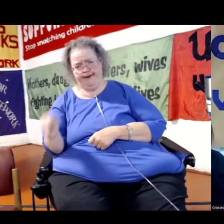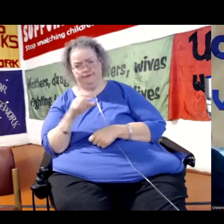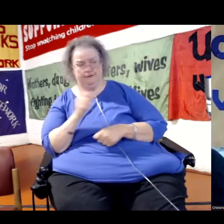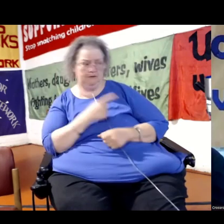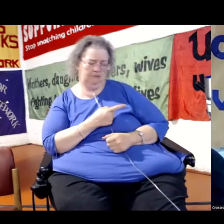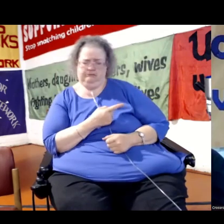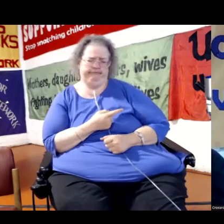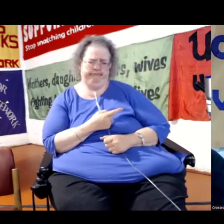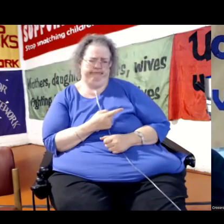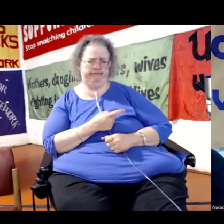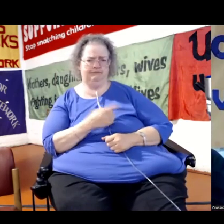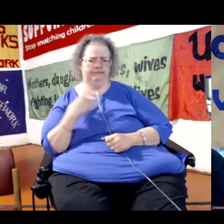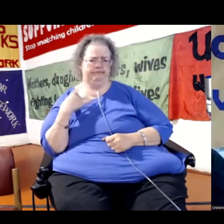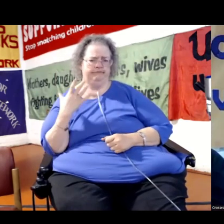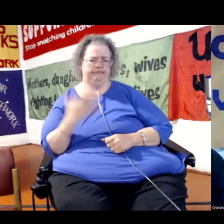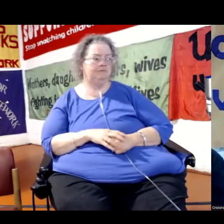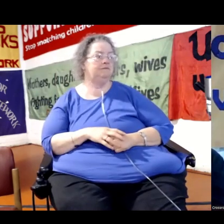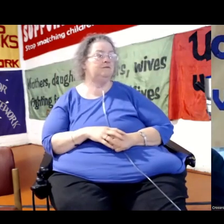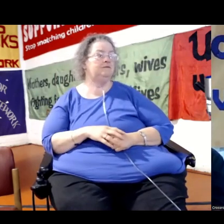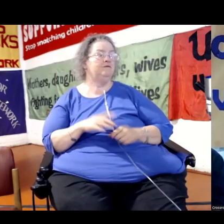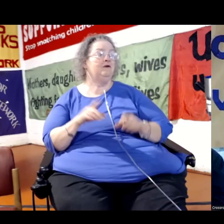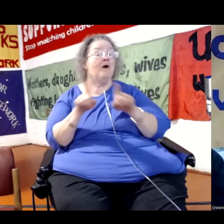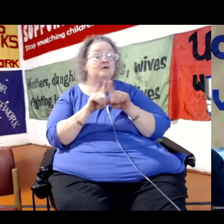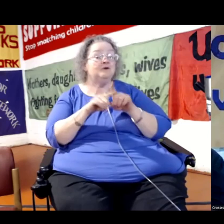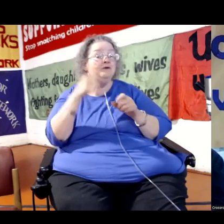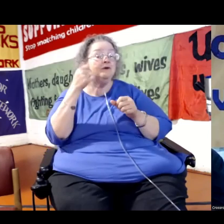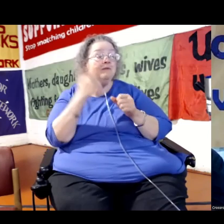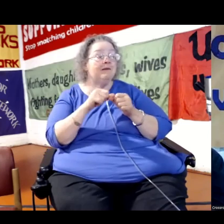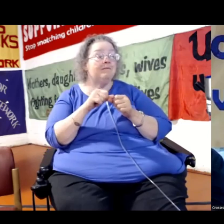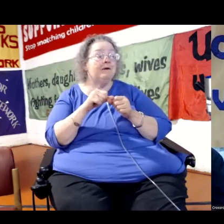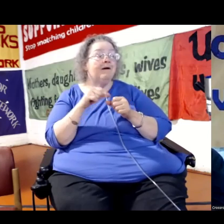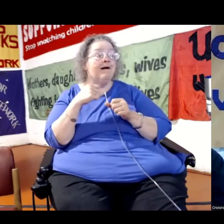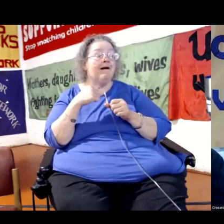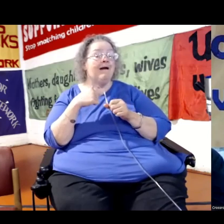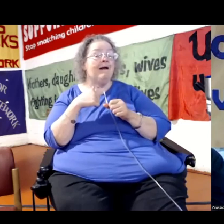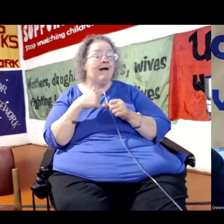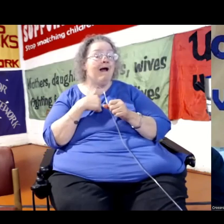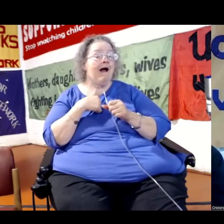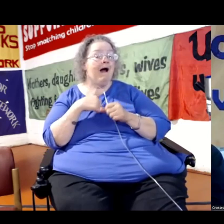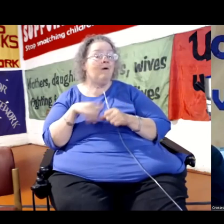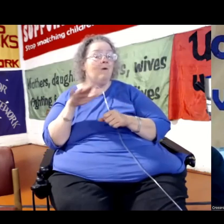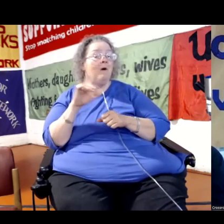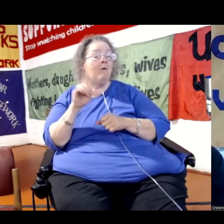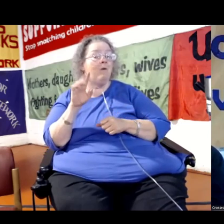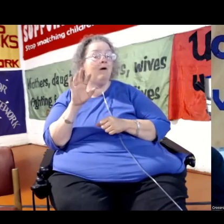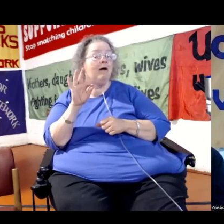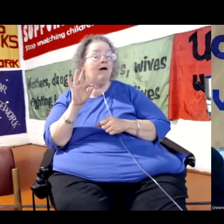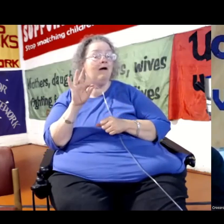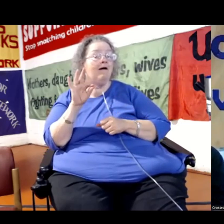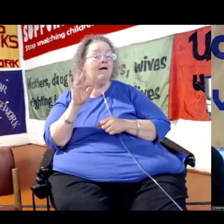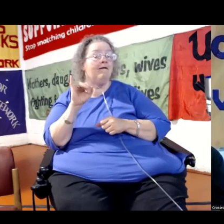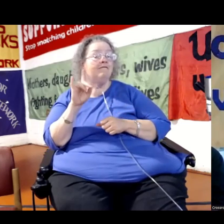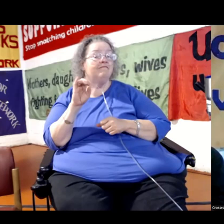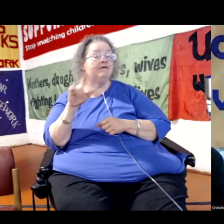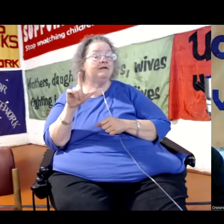and besides, I was a product of Fidel Castro. And I'd already fought out there in the jungle, okay? I'm a